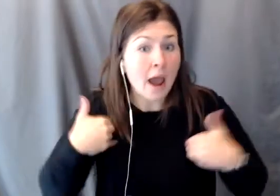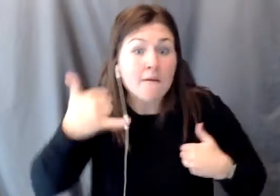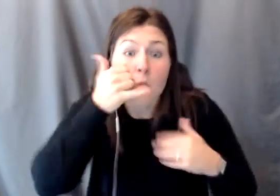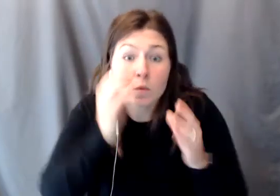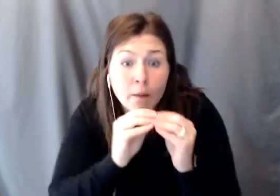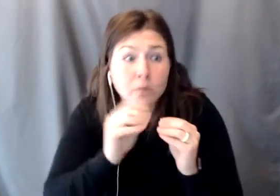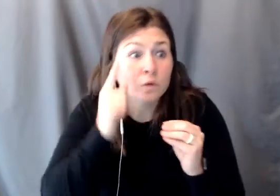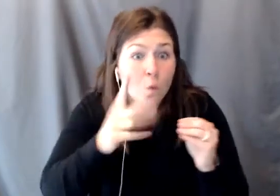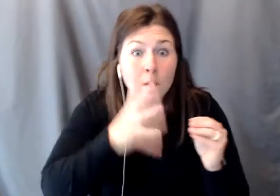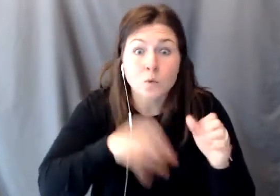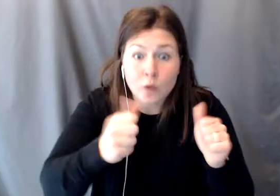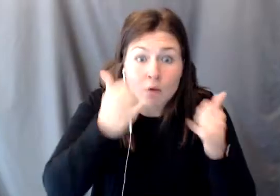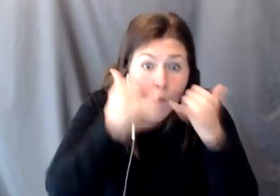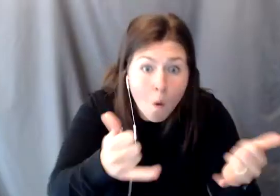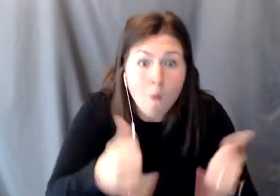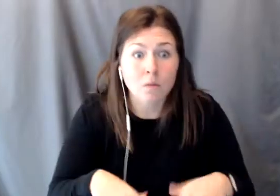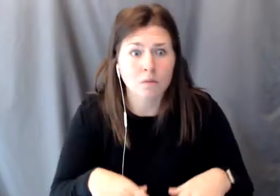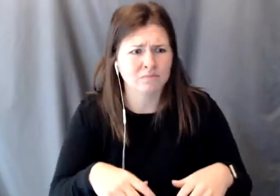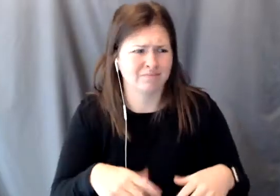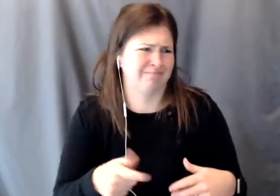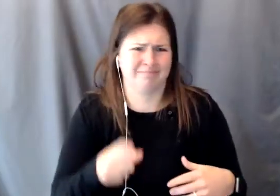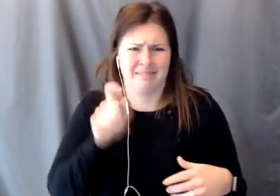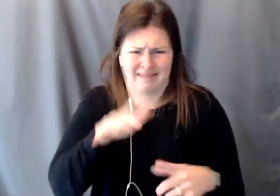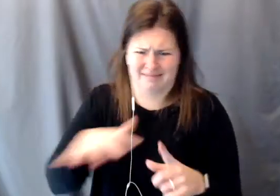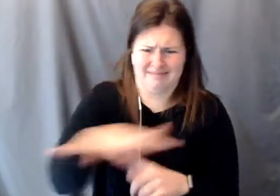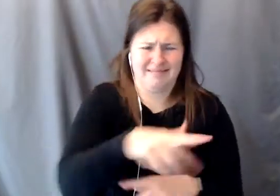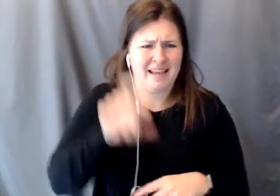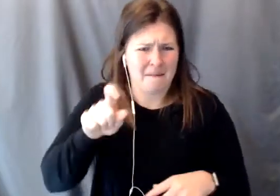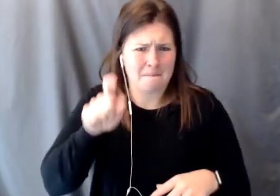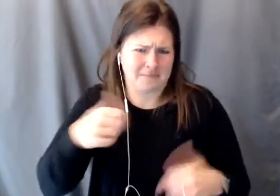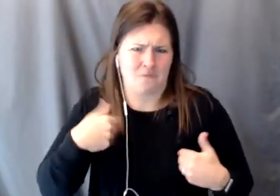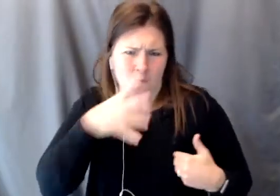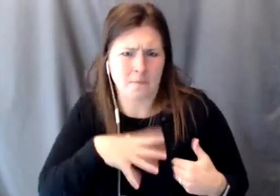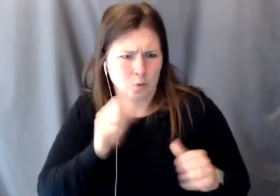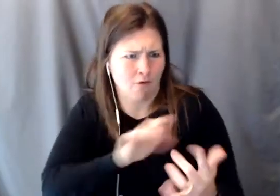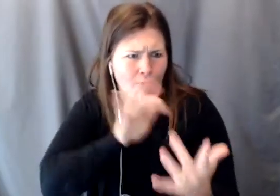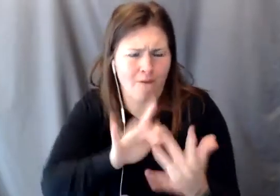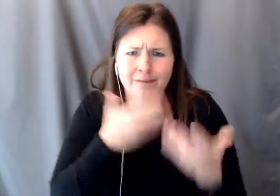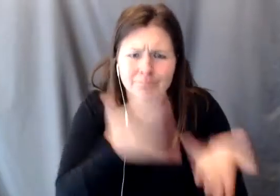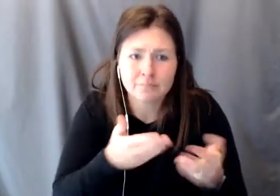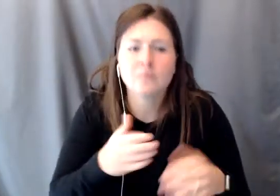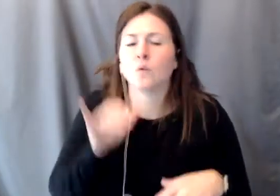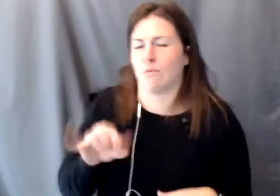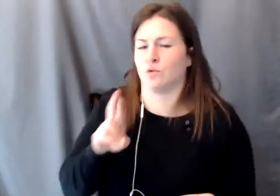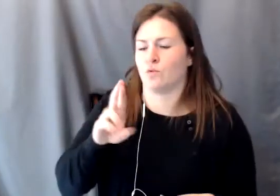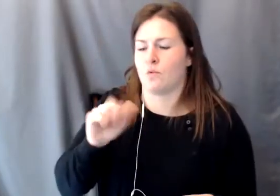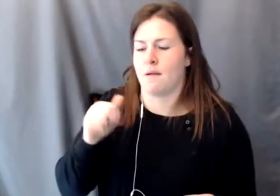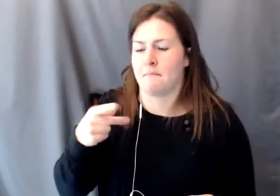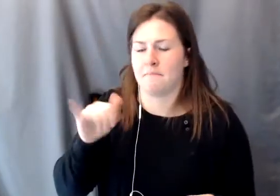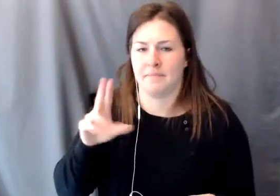women? There's got to be women there. And in Rapid City, we were living in Rapid City while we were building. There's a